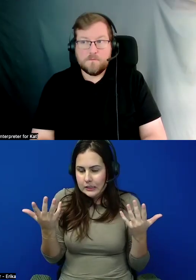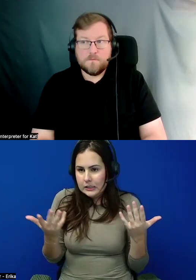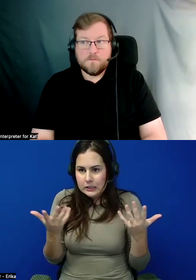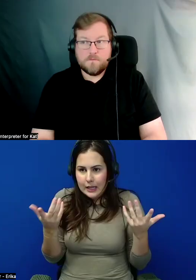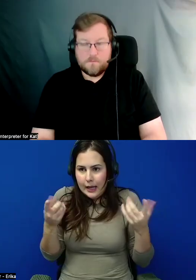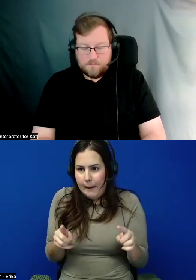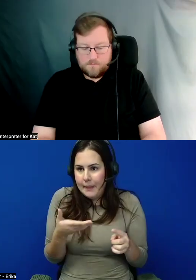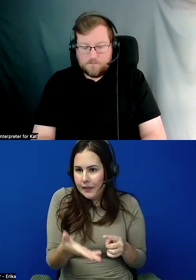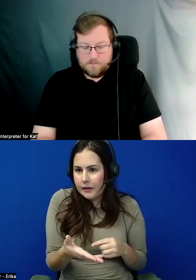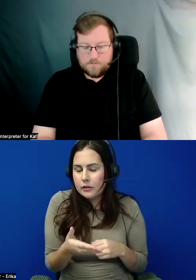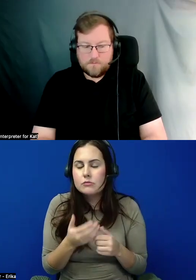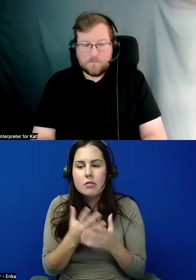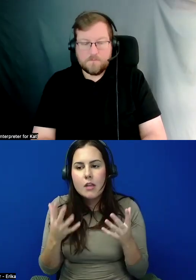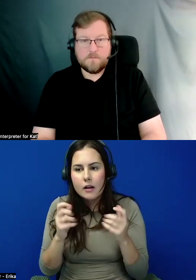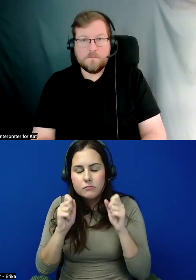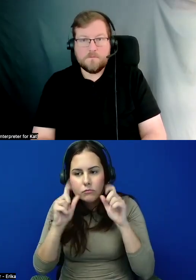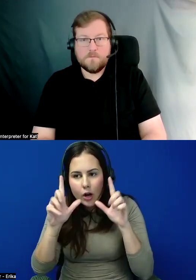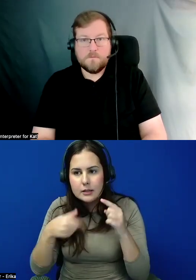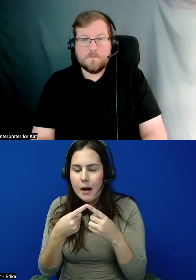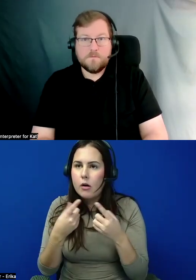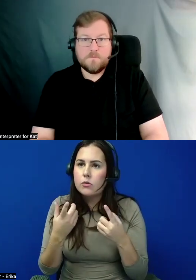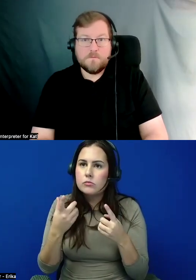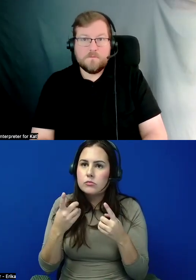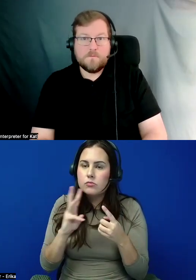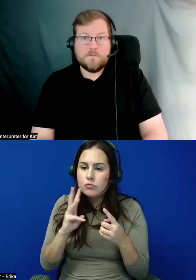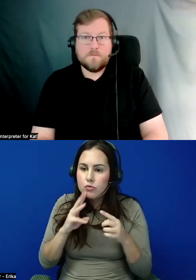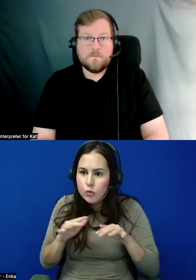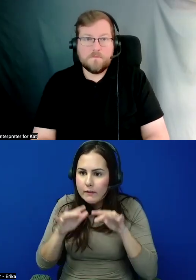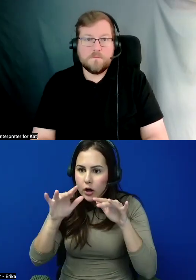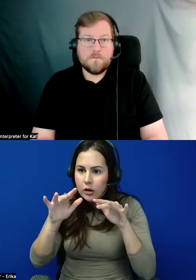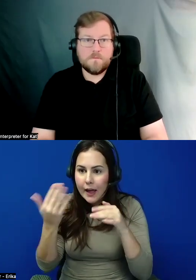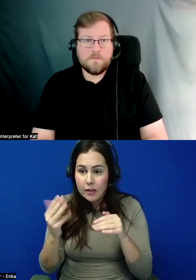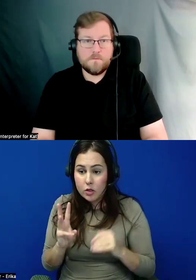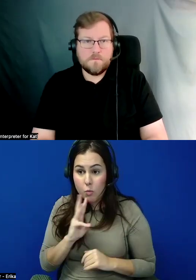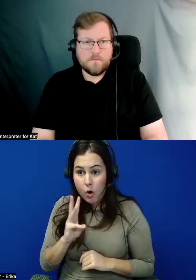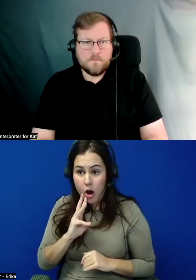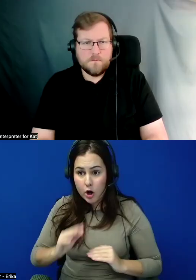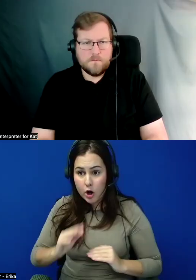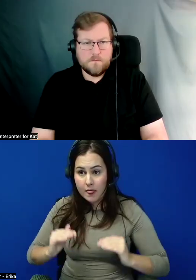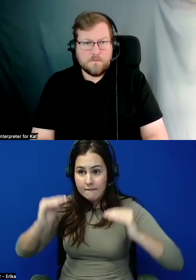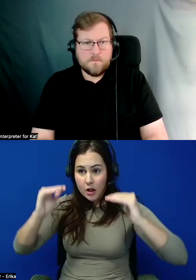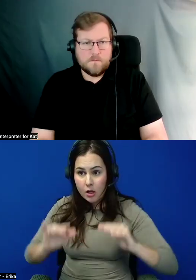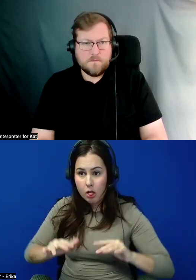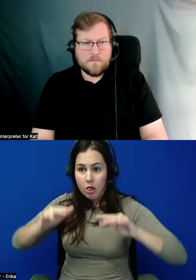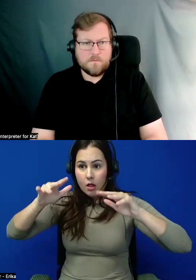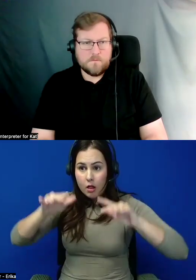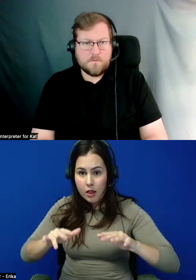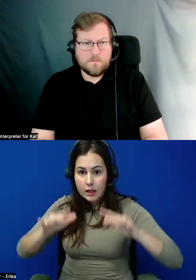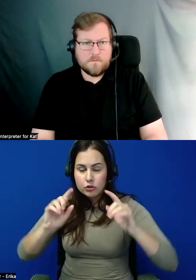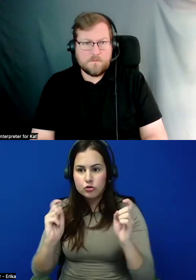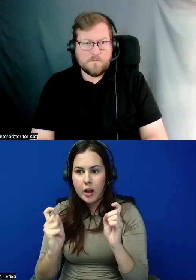just in the sense of like the rivers, the water level changes so much throughout the year that they don't build a lot of